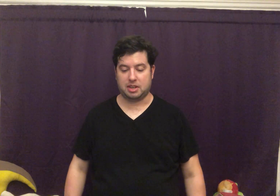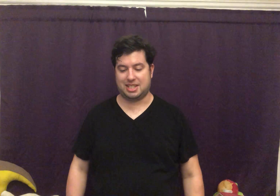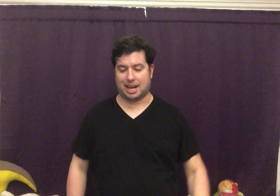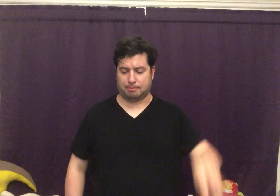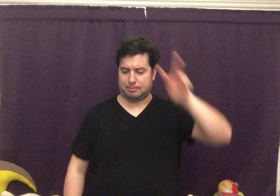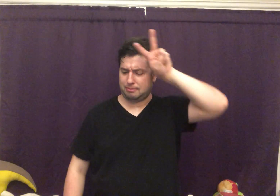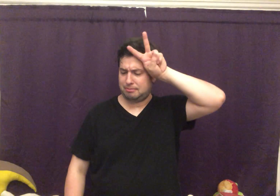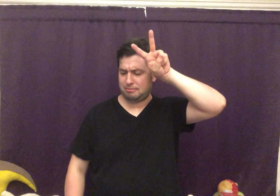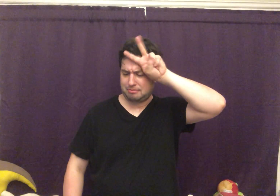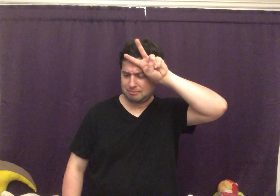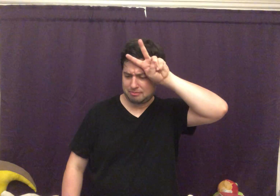Dumb.